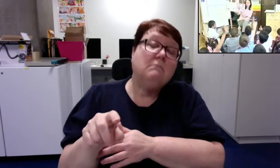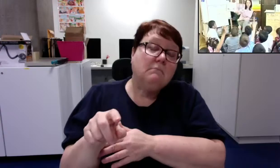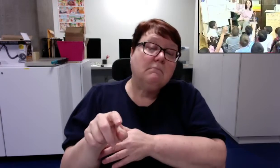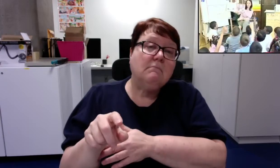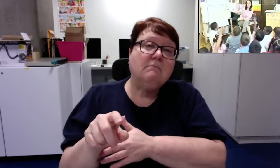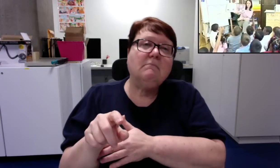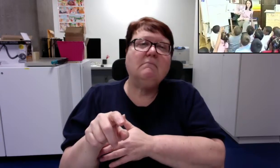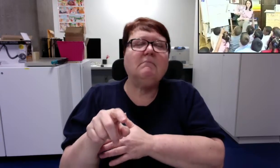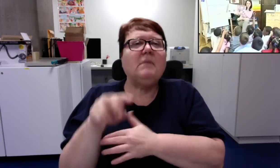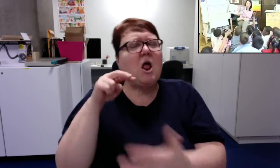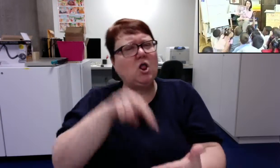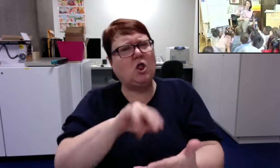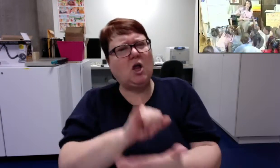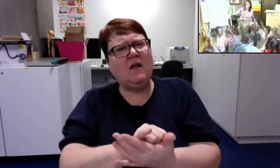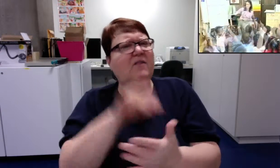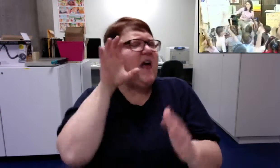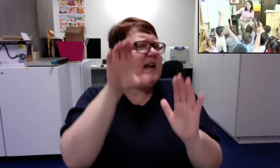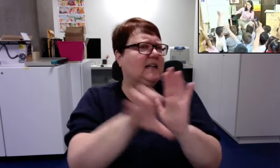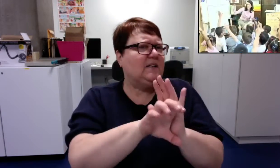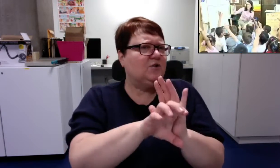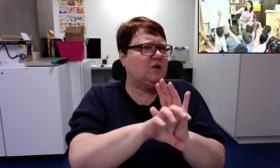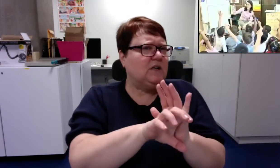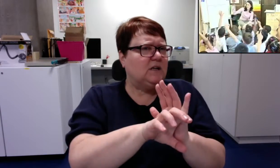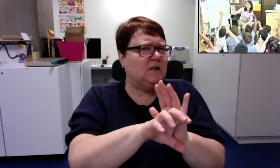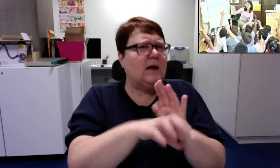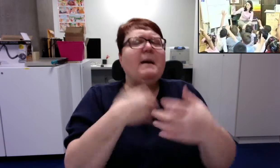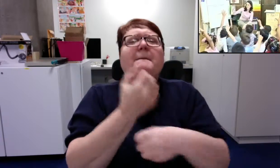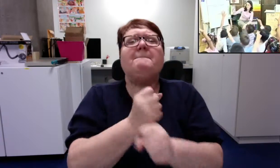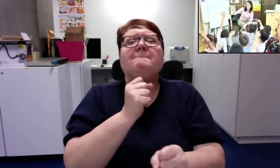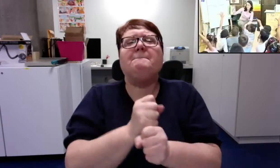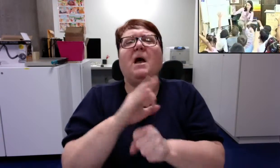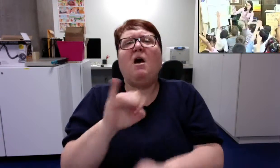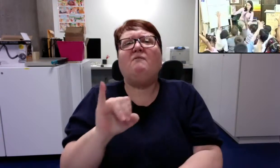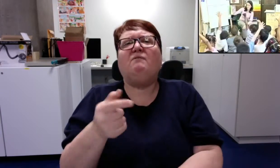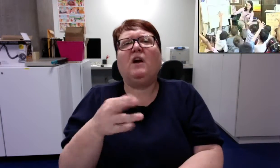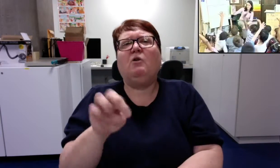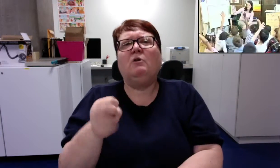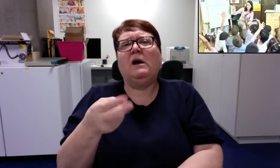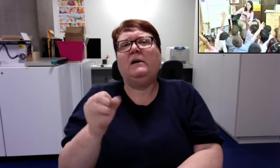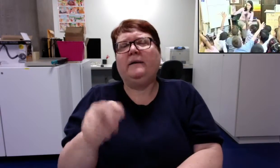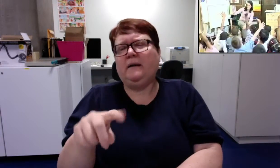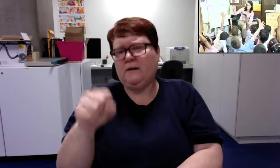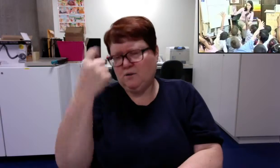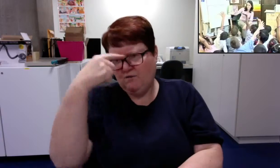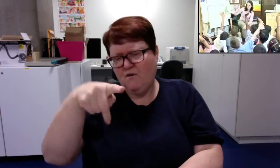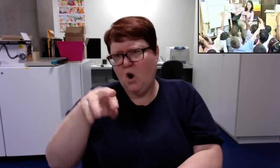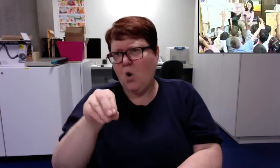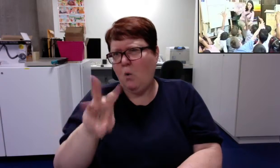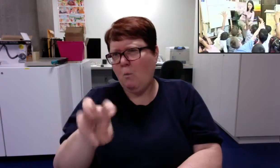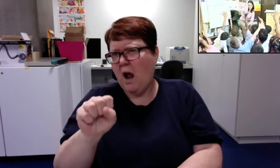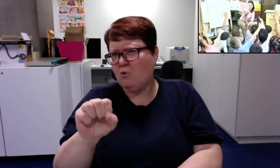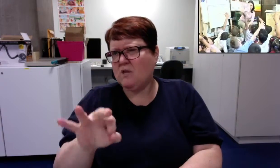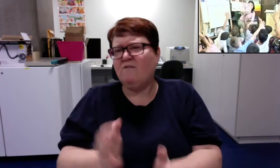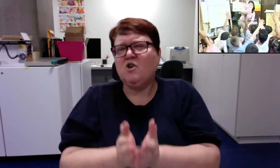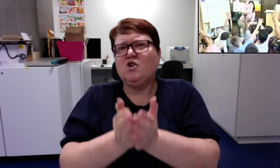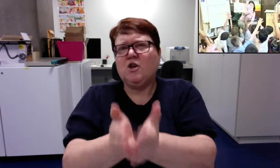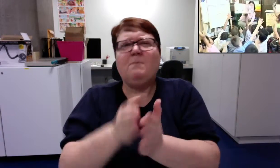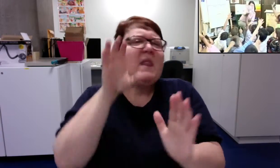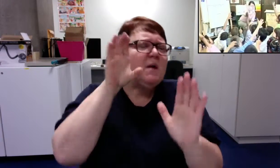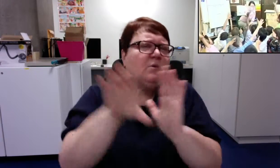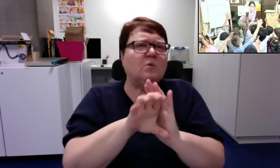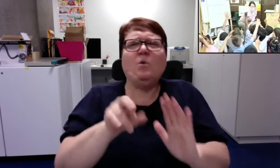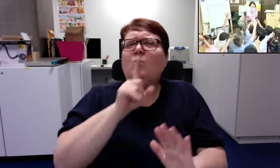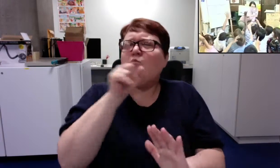real close look at that illustration. I know it says he makes figureheads for the prows of ships. The illustration is